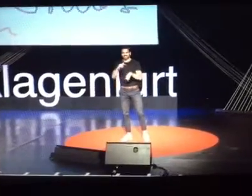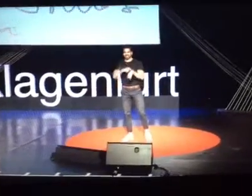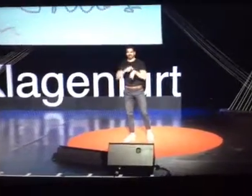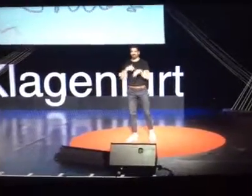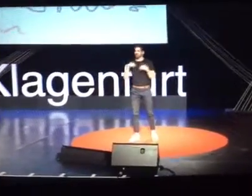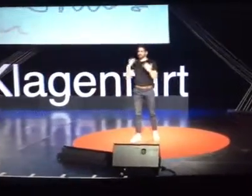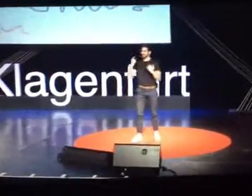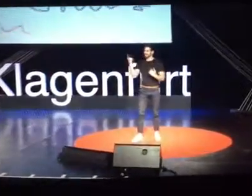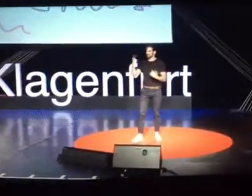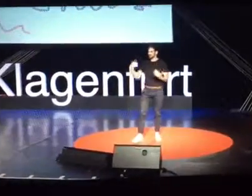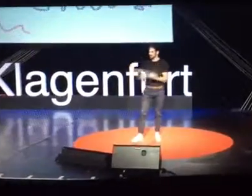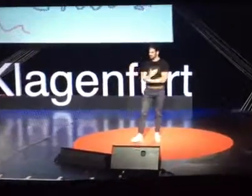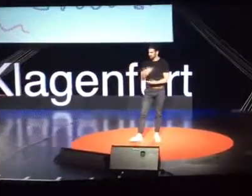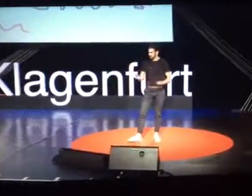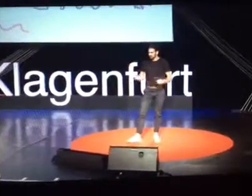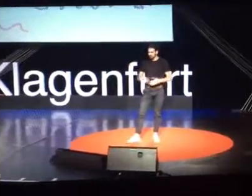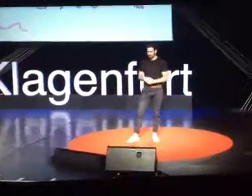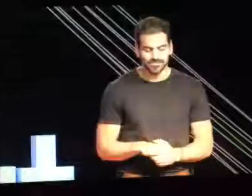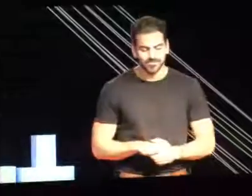care. At the time, I wanted something new.